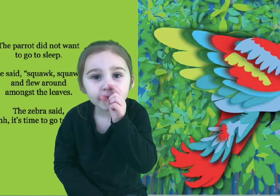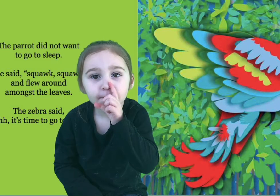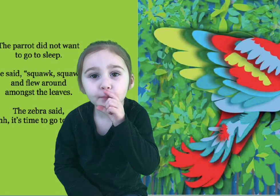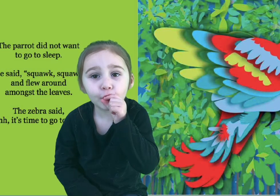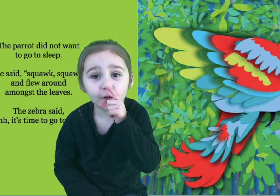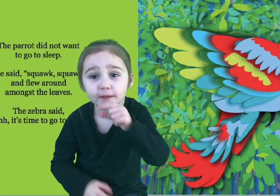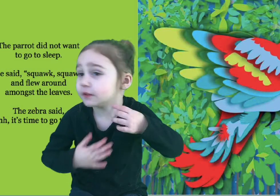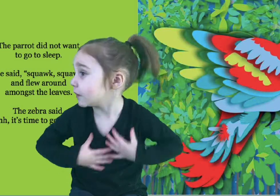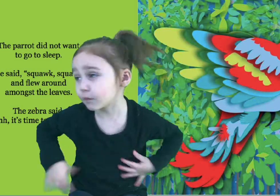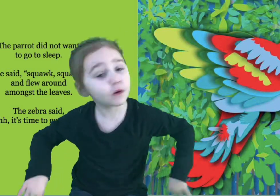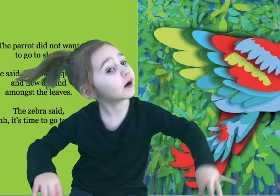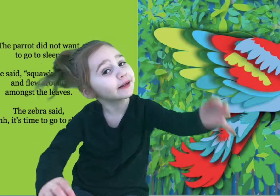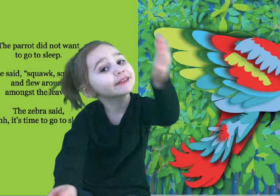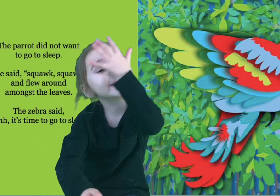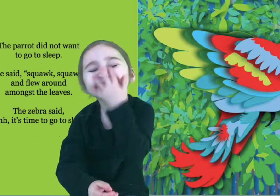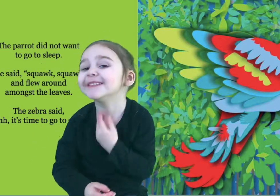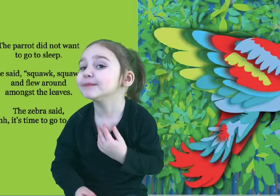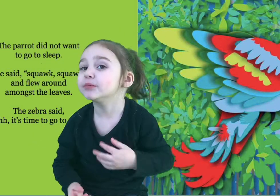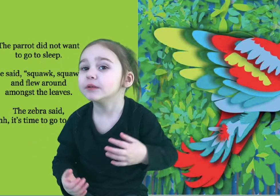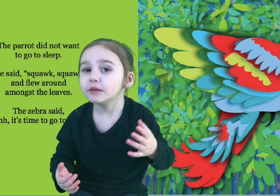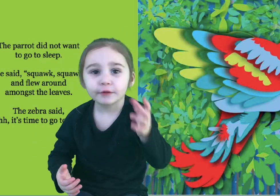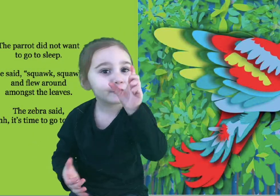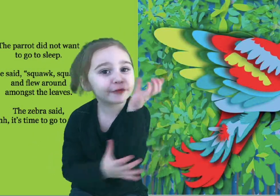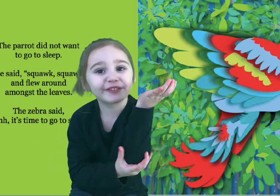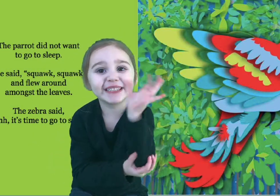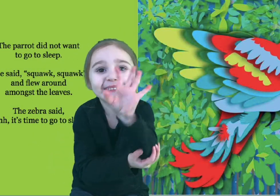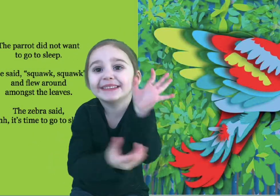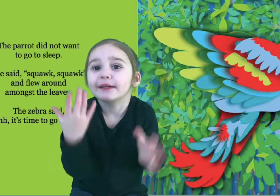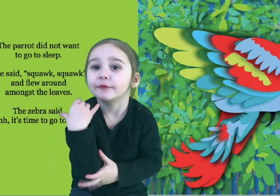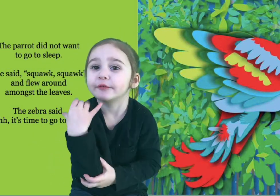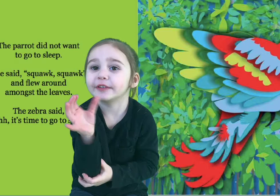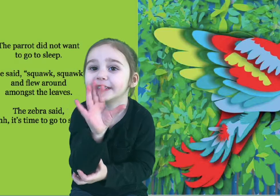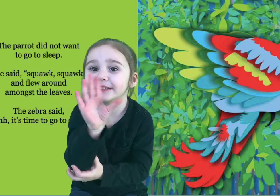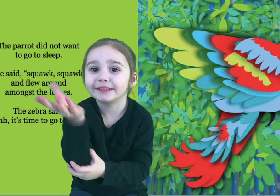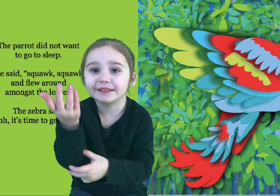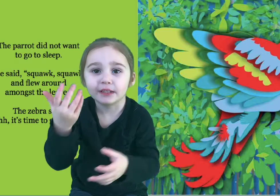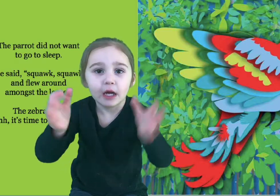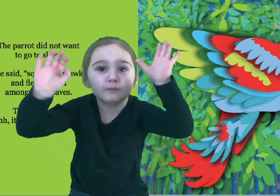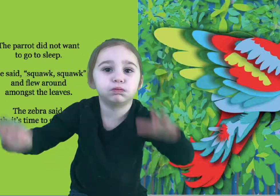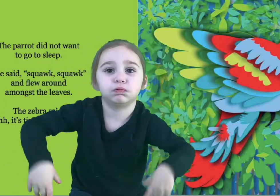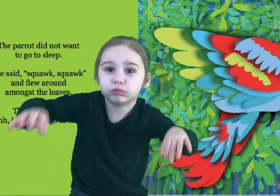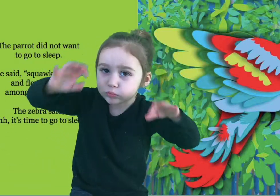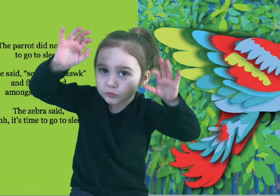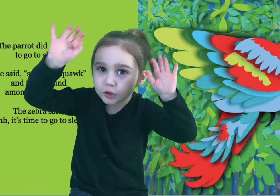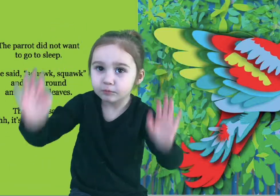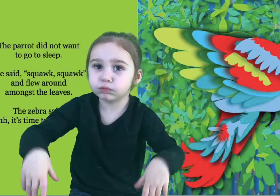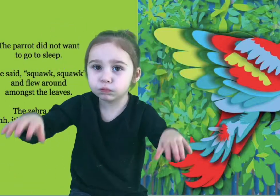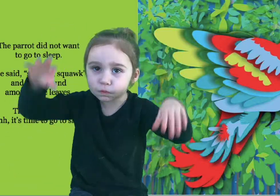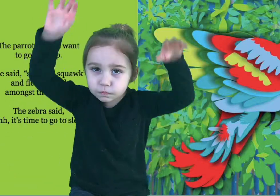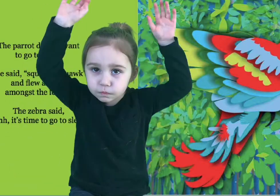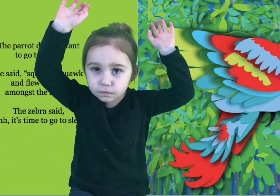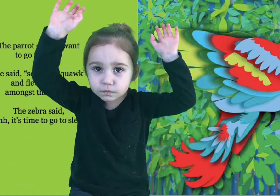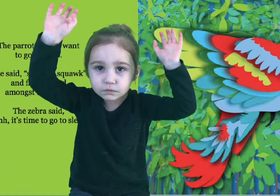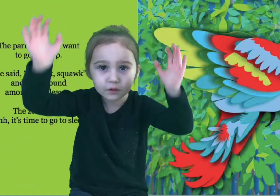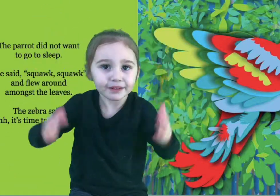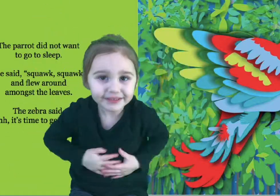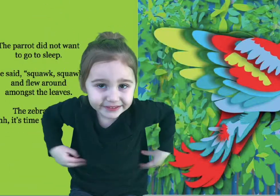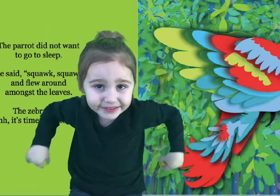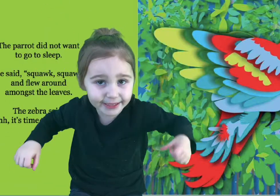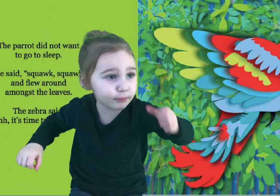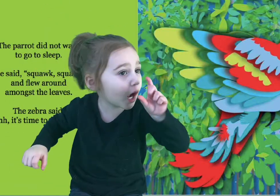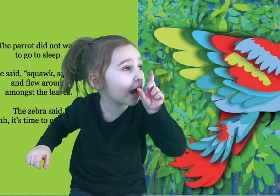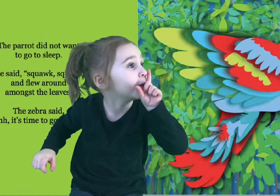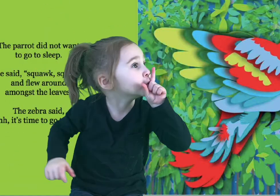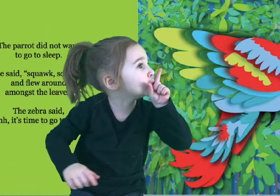The parrot did not want to go to sleep. She said, And flew around amongst the